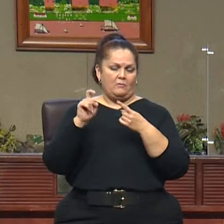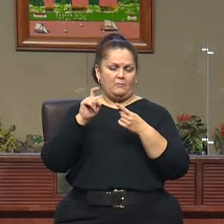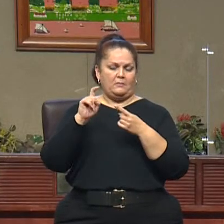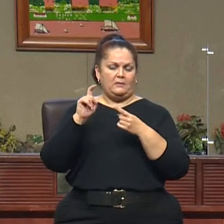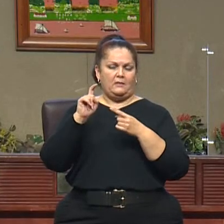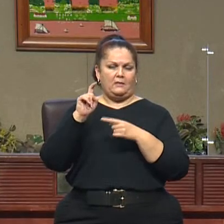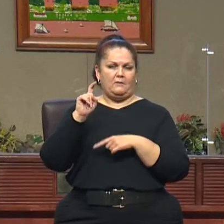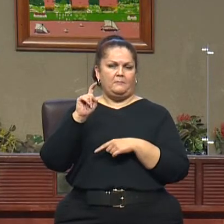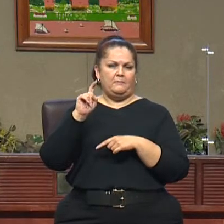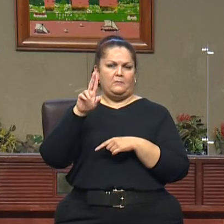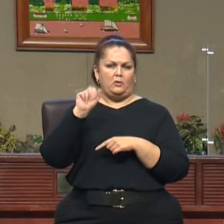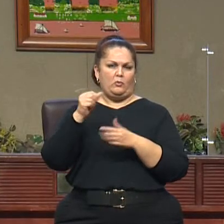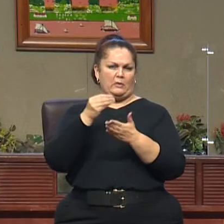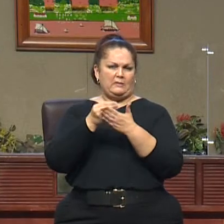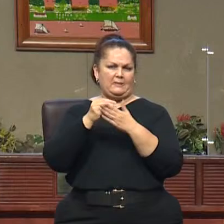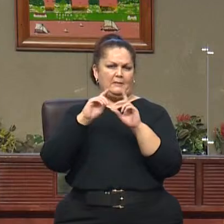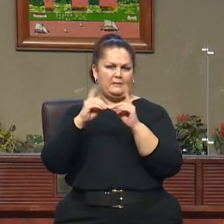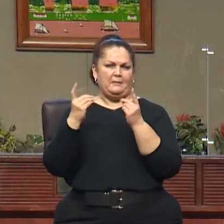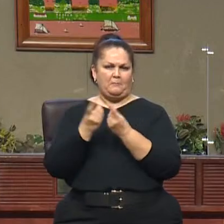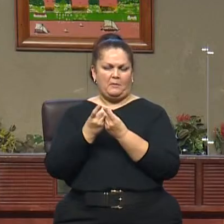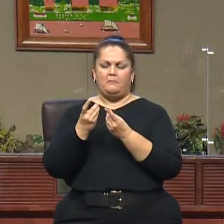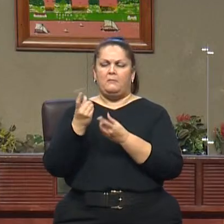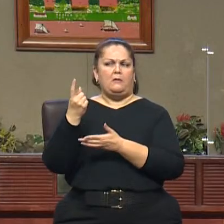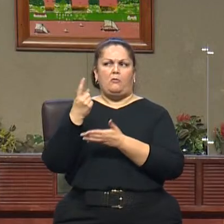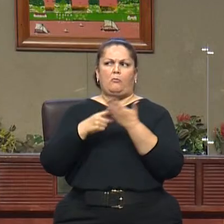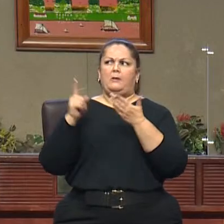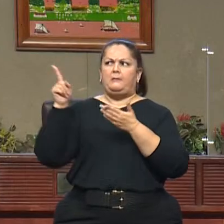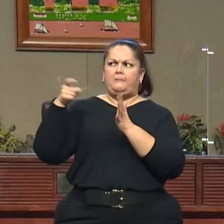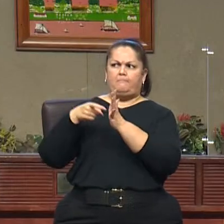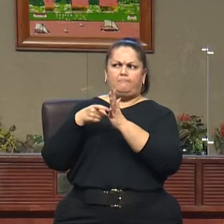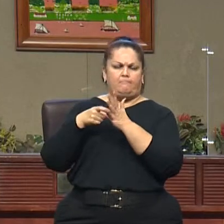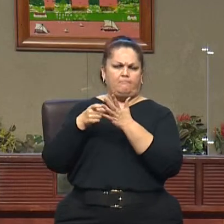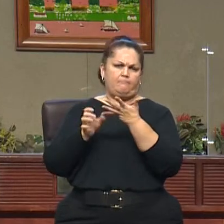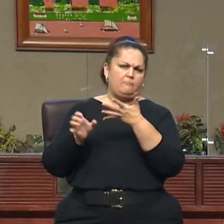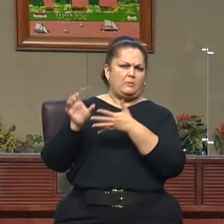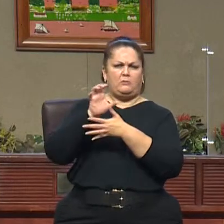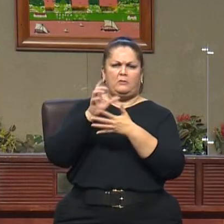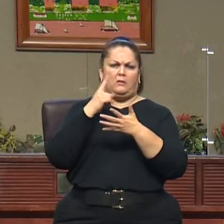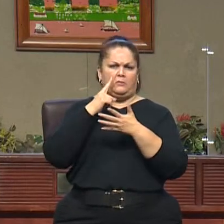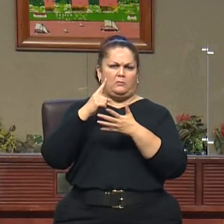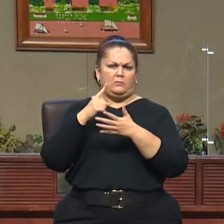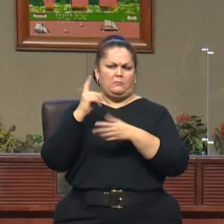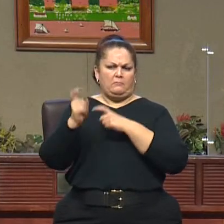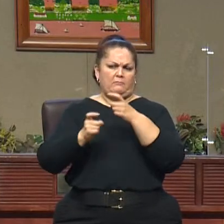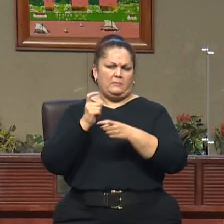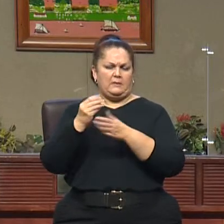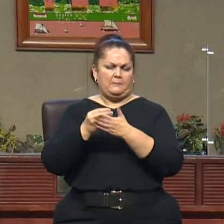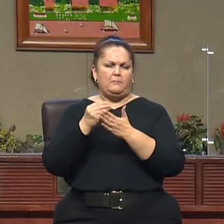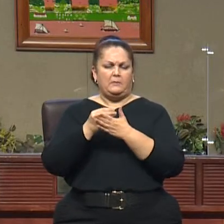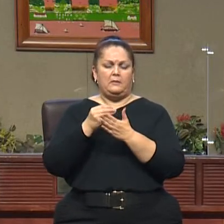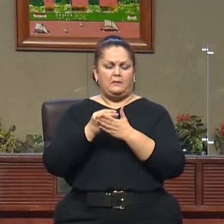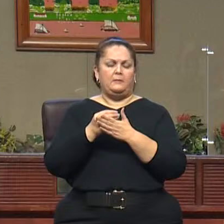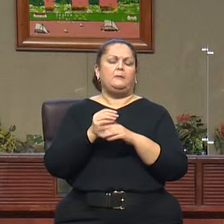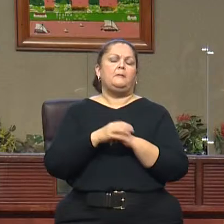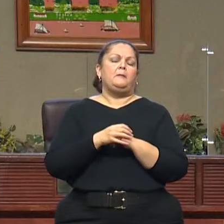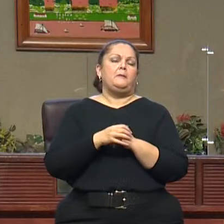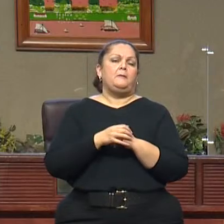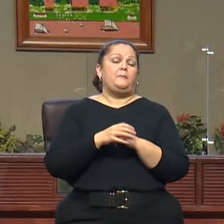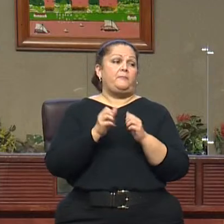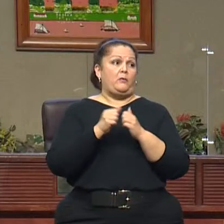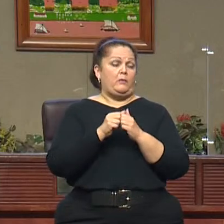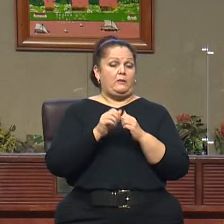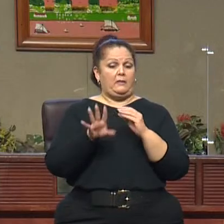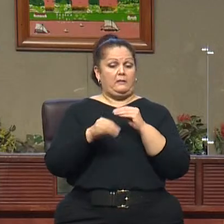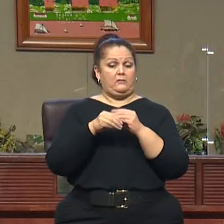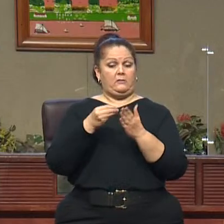Department on the criteria for expending the funds. We likely, with the additional funds that we